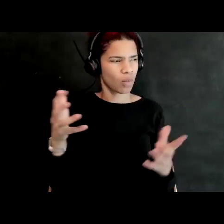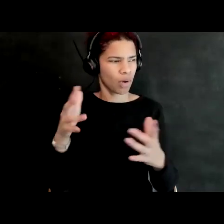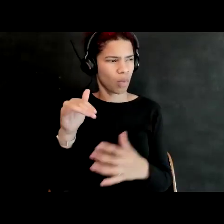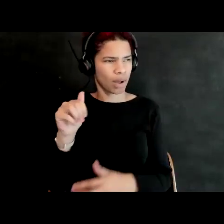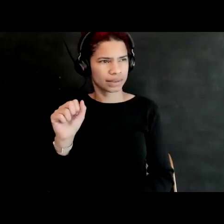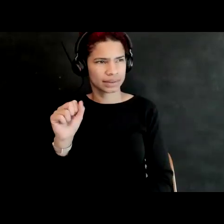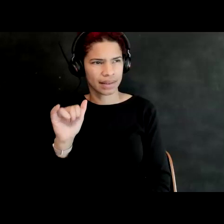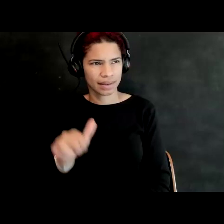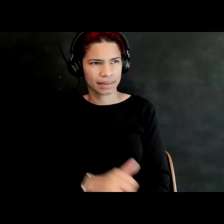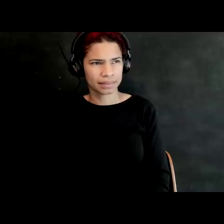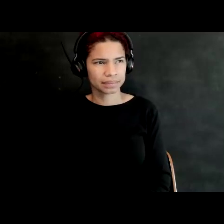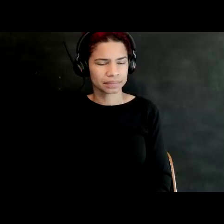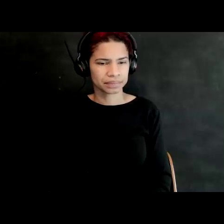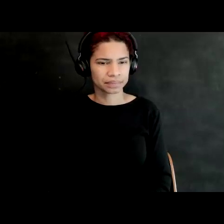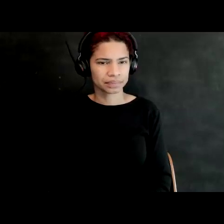know.